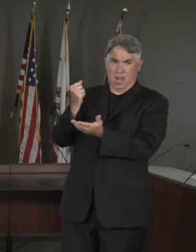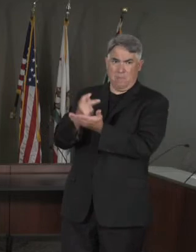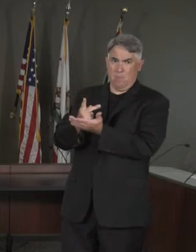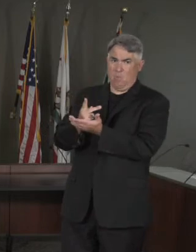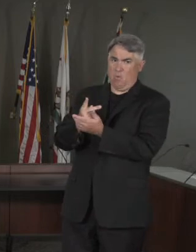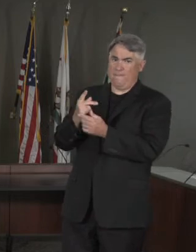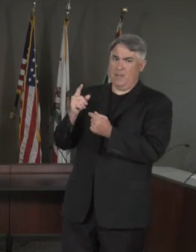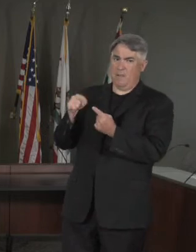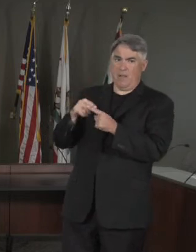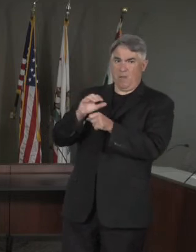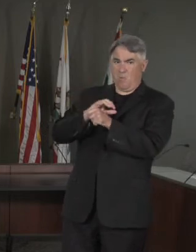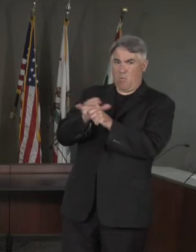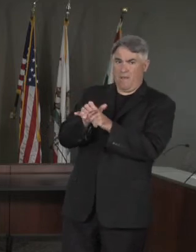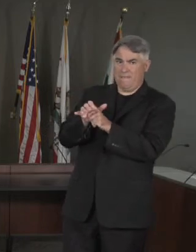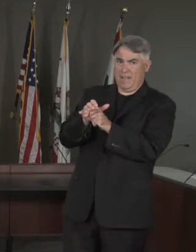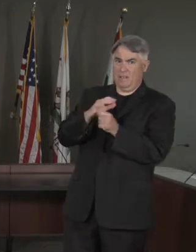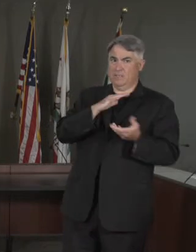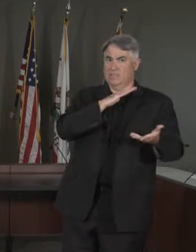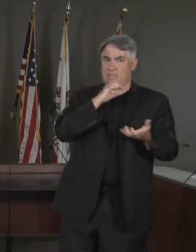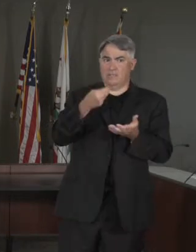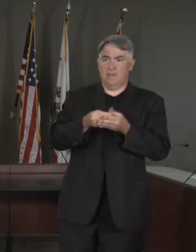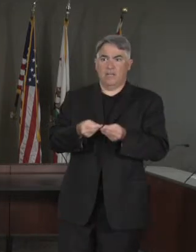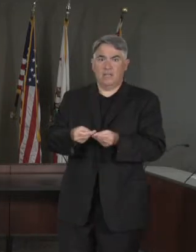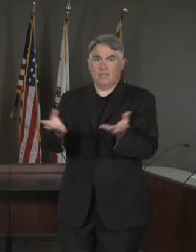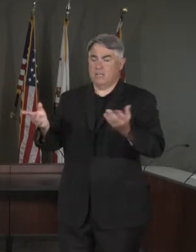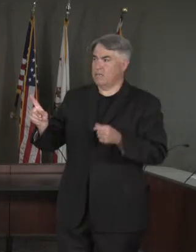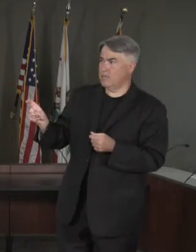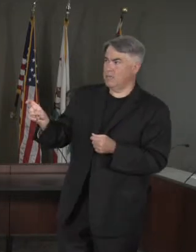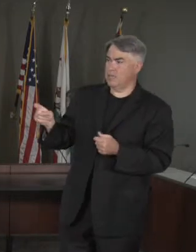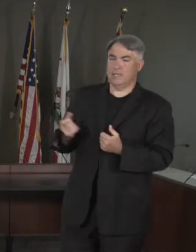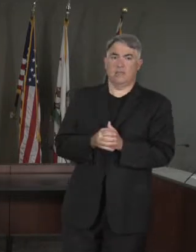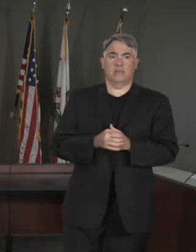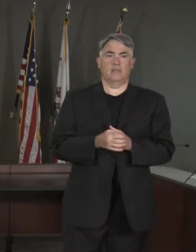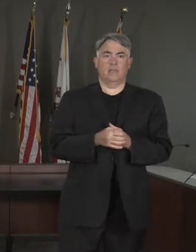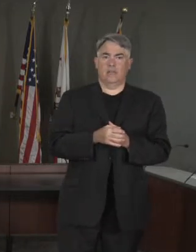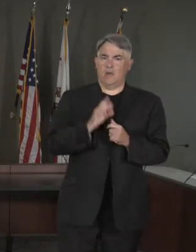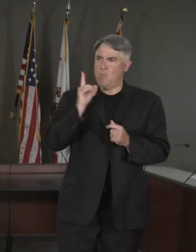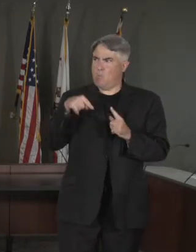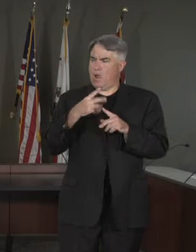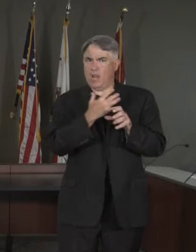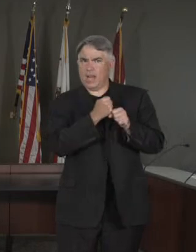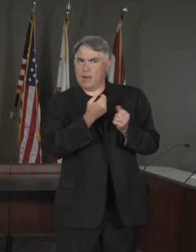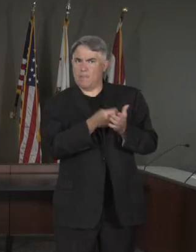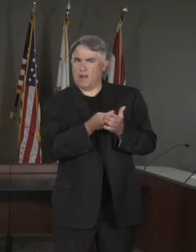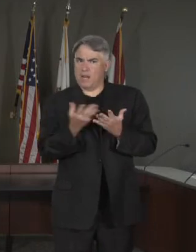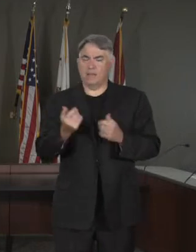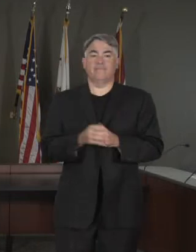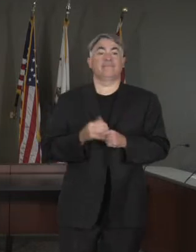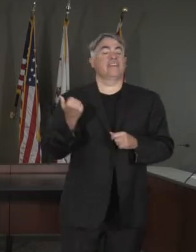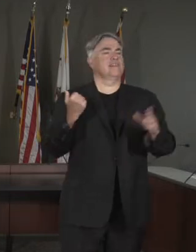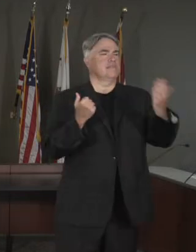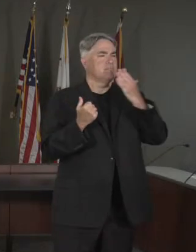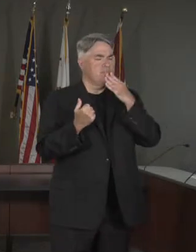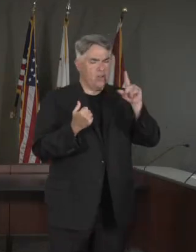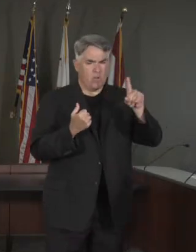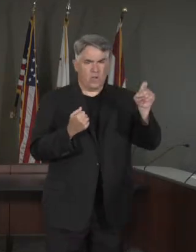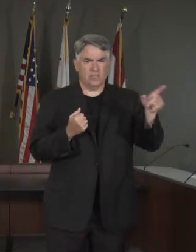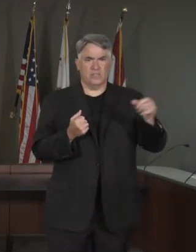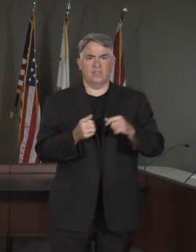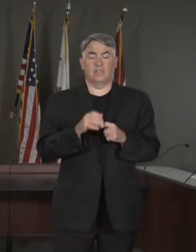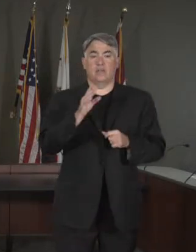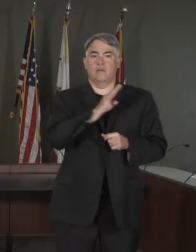money? When might the recipients actually see the financial help getting to them? Yeah, thank you. Today, our board will be